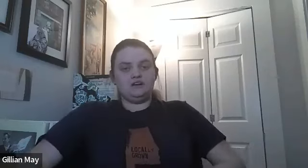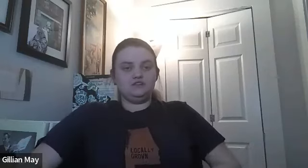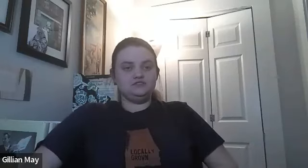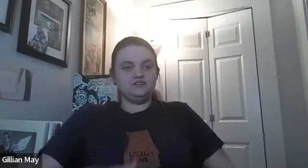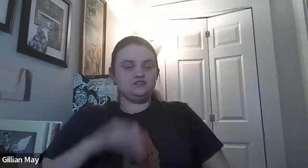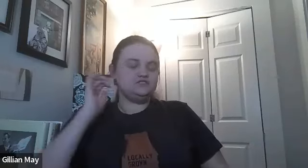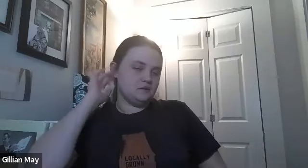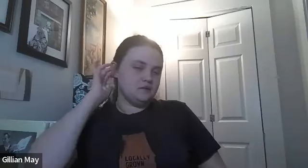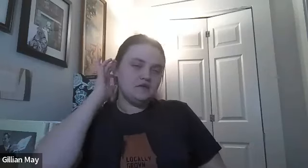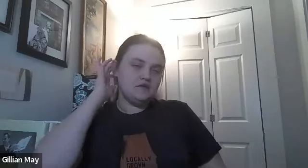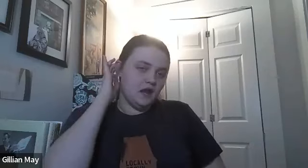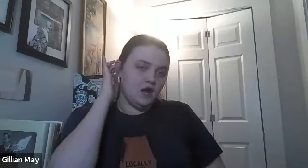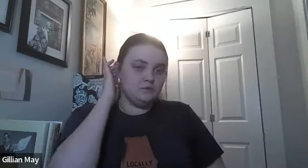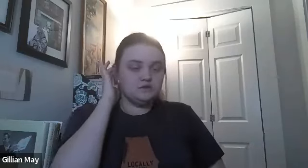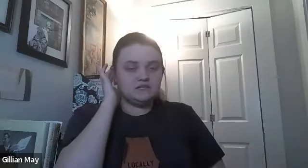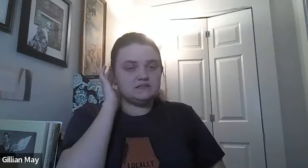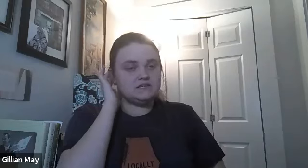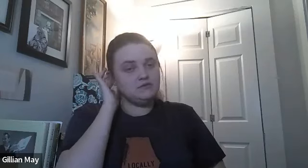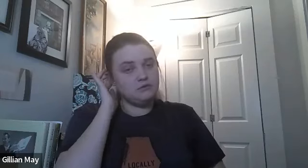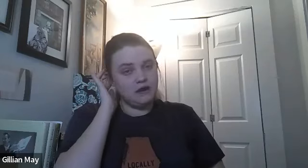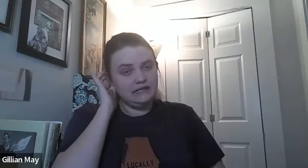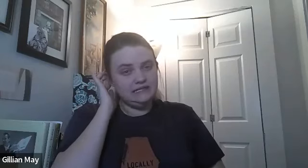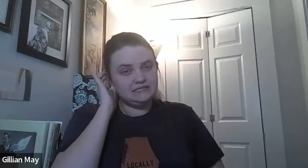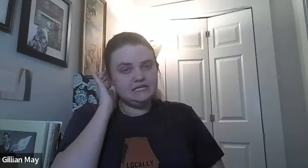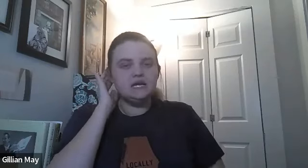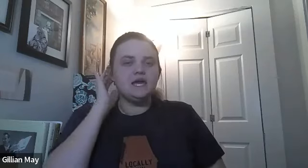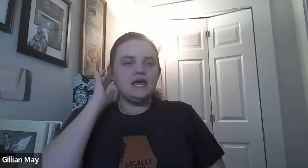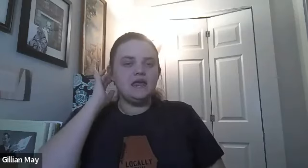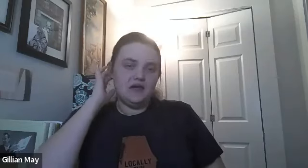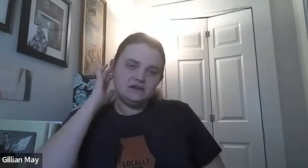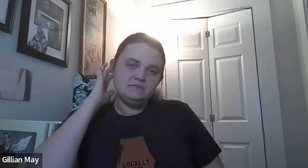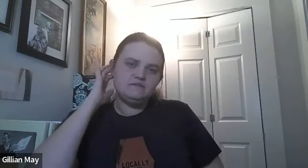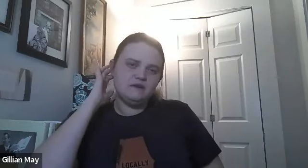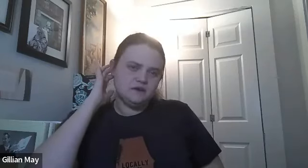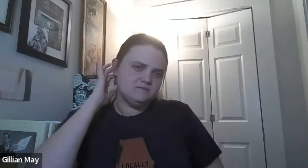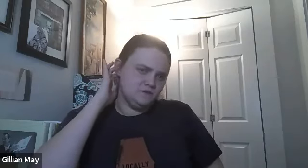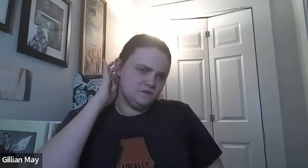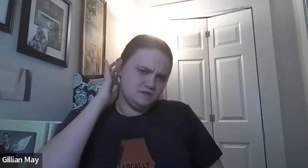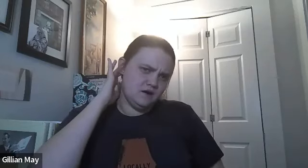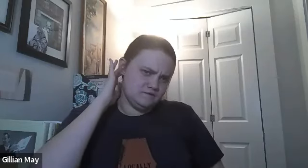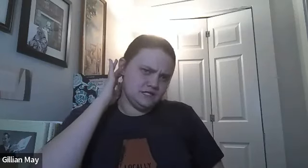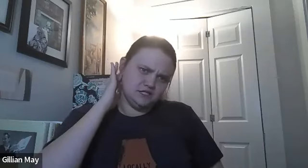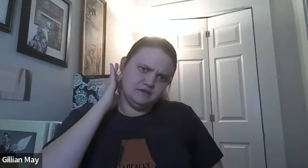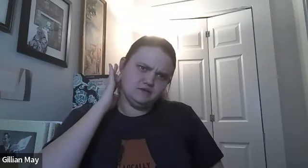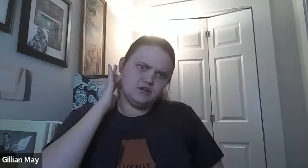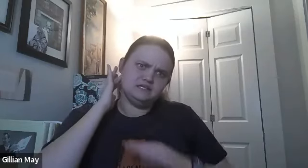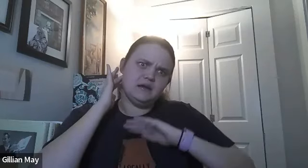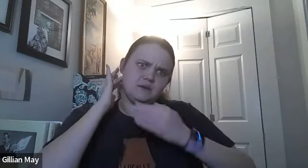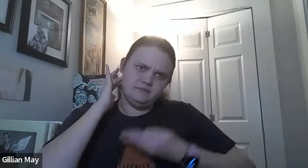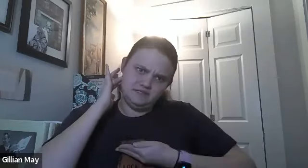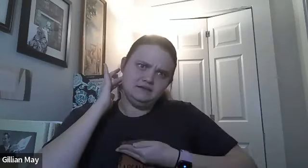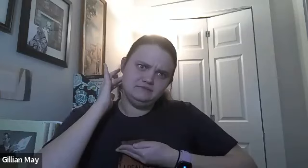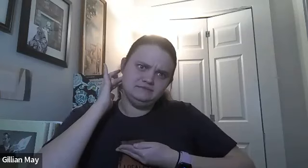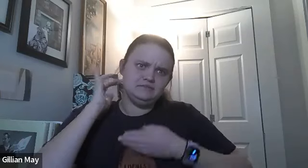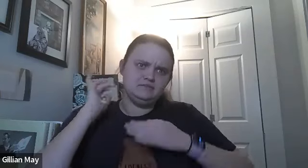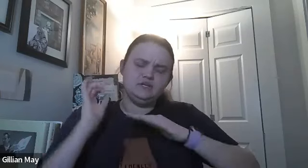of closer to your stomach, that looks like the sign for pregnant. And that can be a very confusing conversation. If you're trying to say I'm upset when